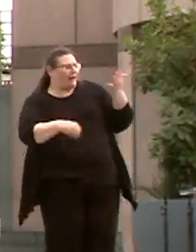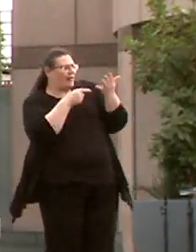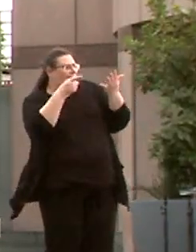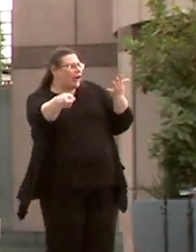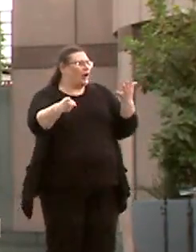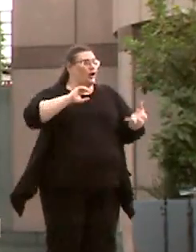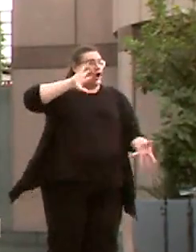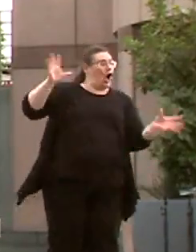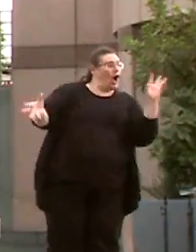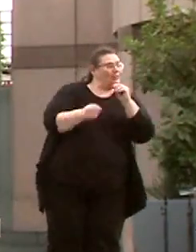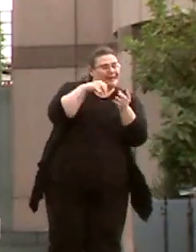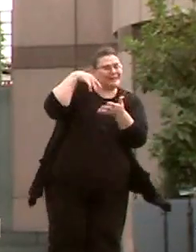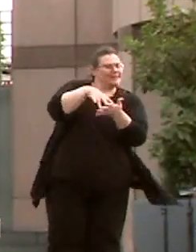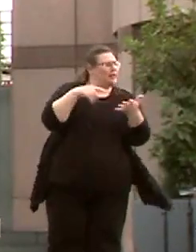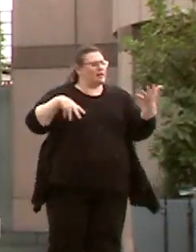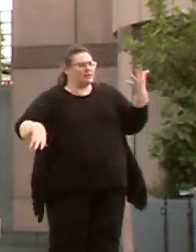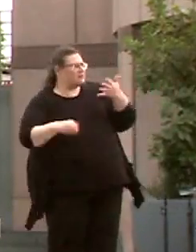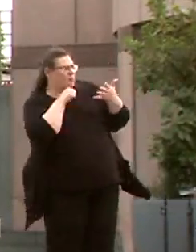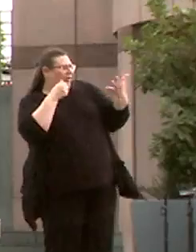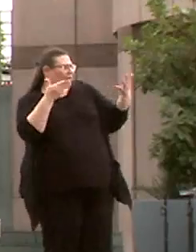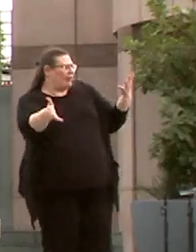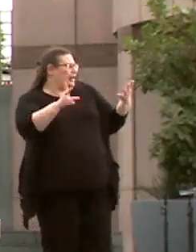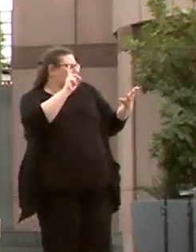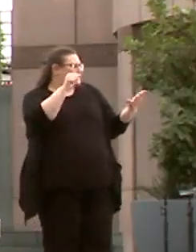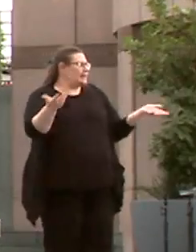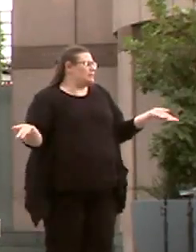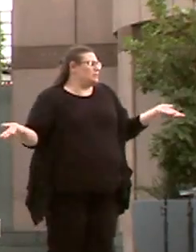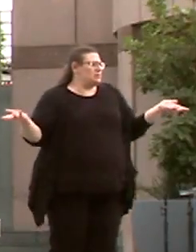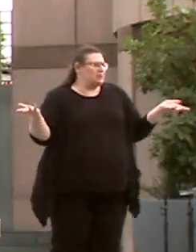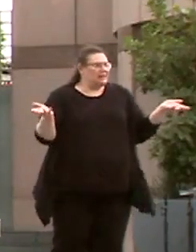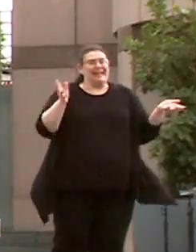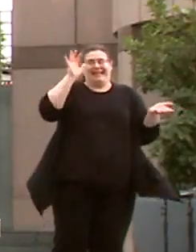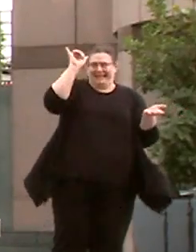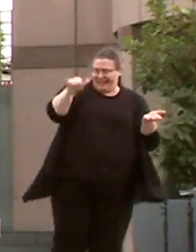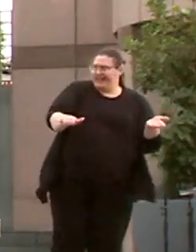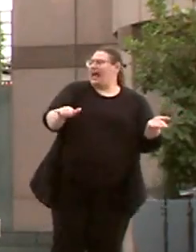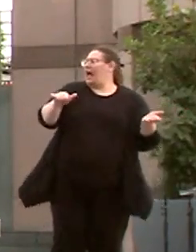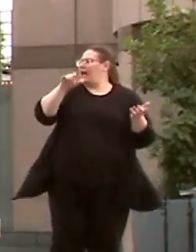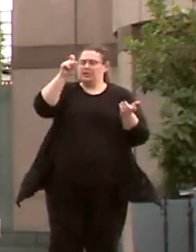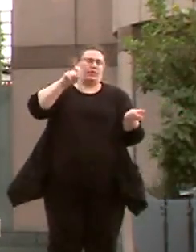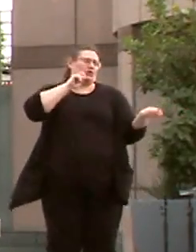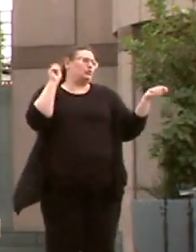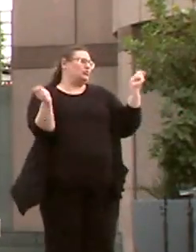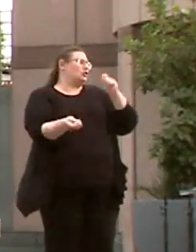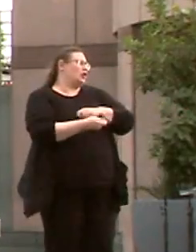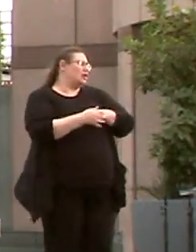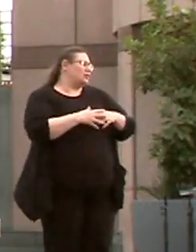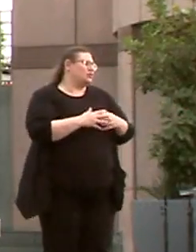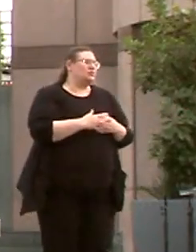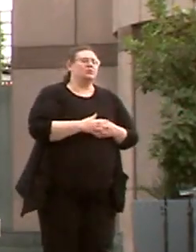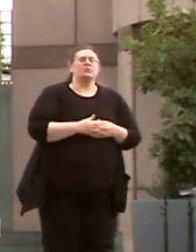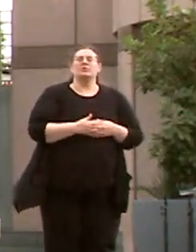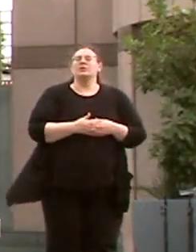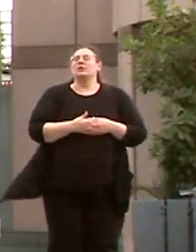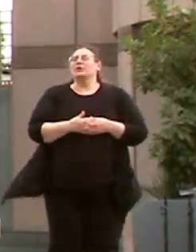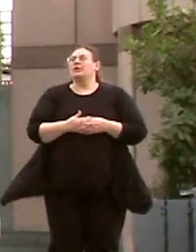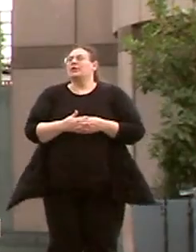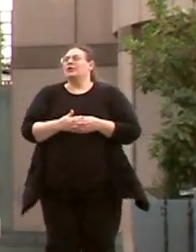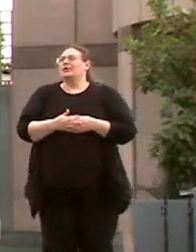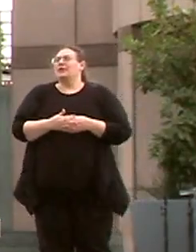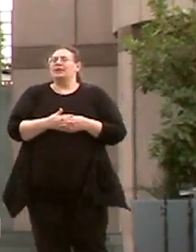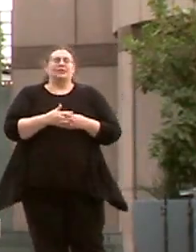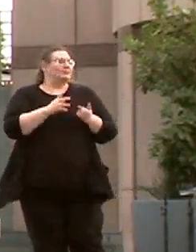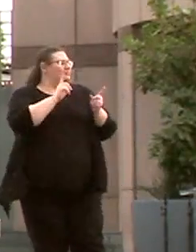comprehensive studies, and so that's something that needs to definitely change. Um, And